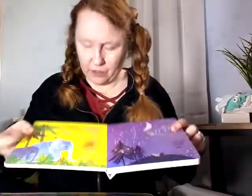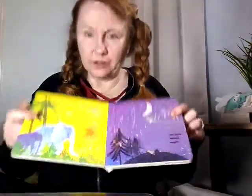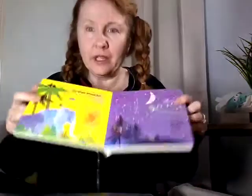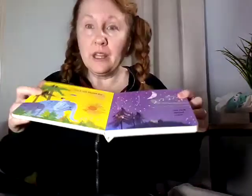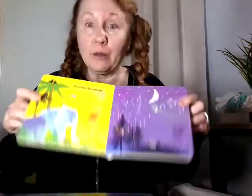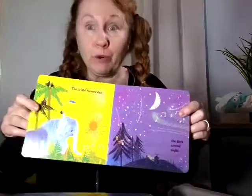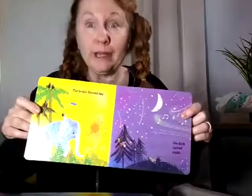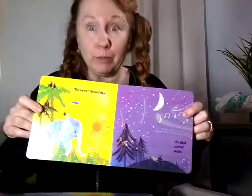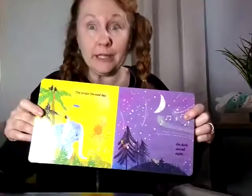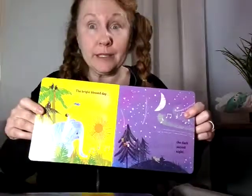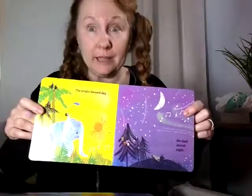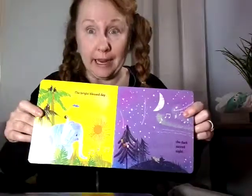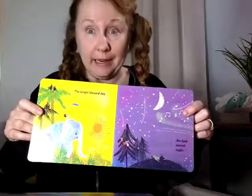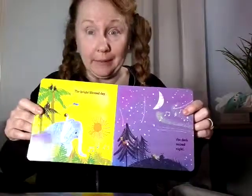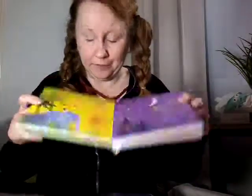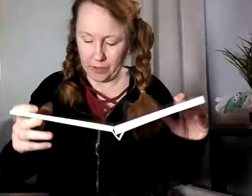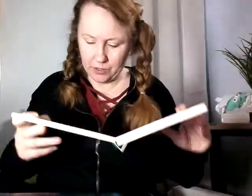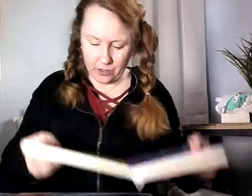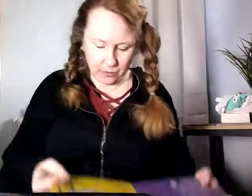difficult. The bright blessed day. So,